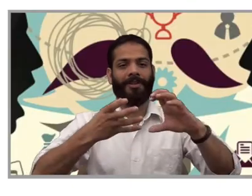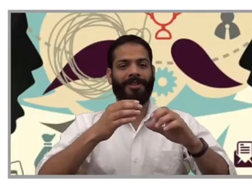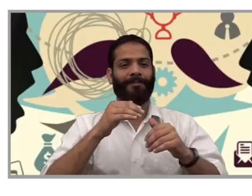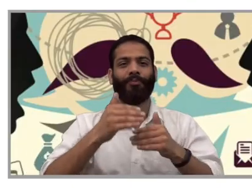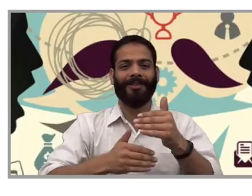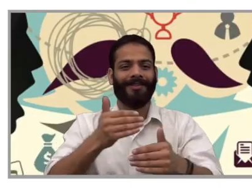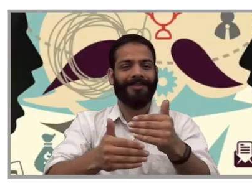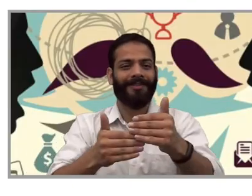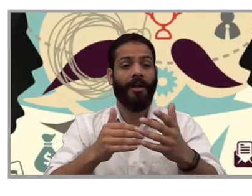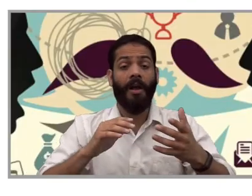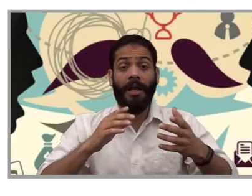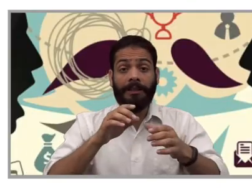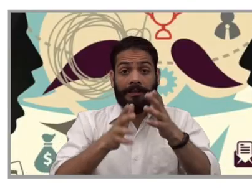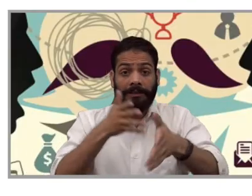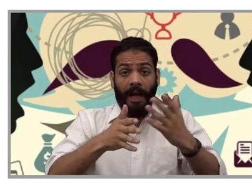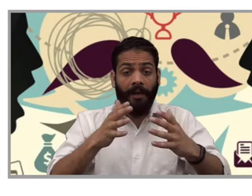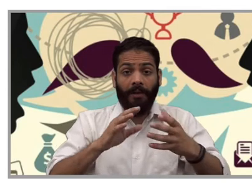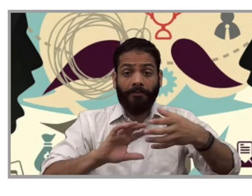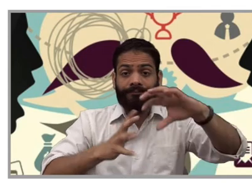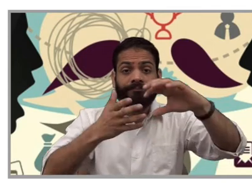Sign formation processes.